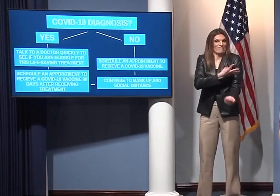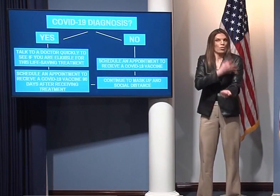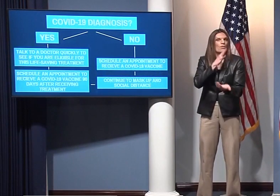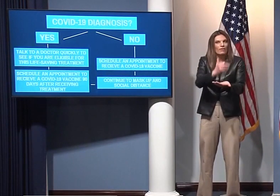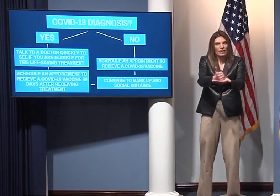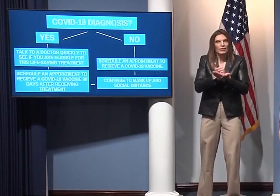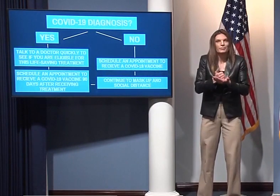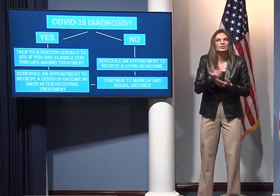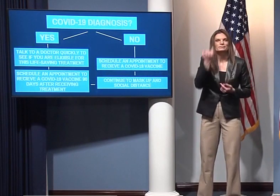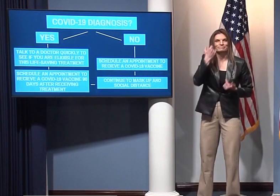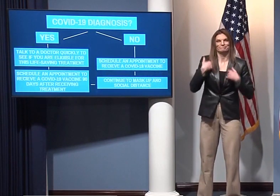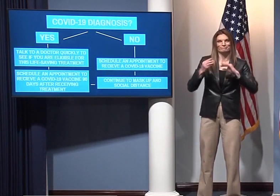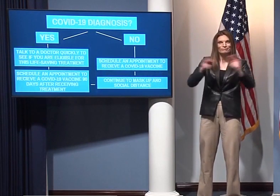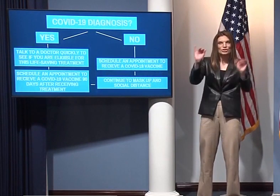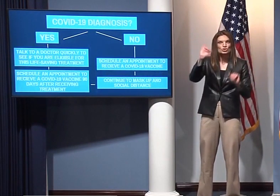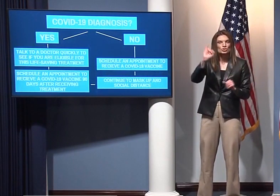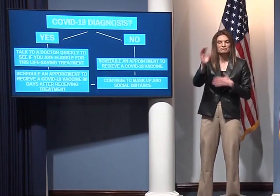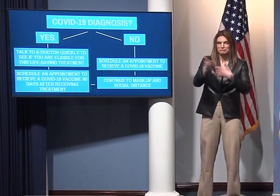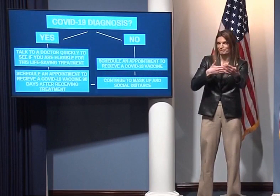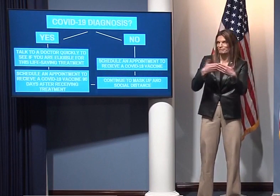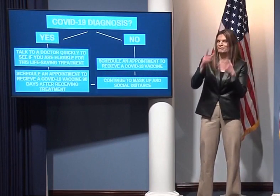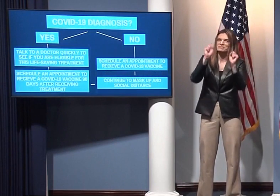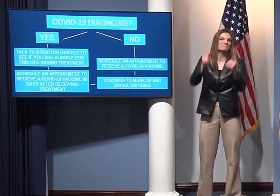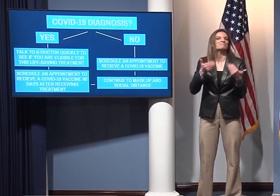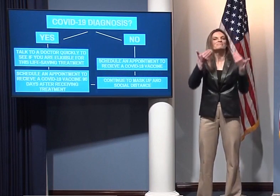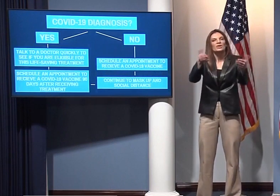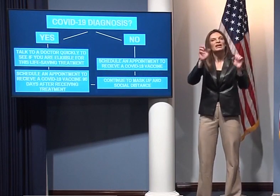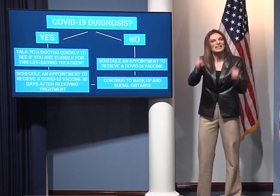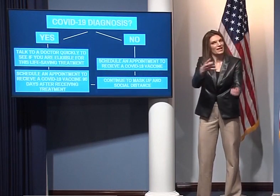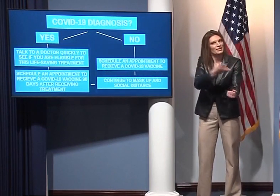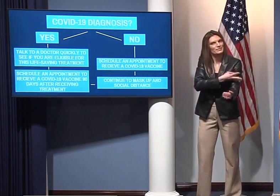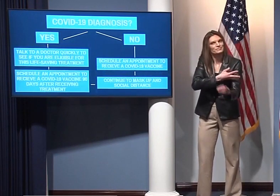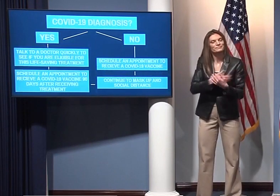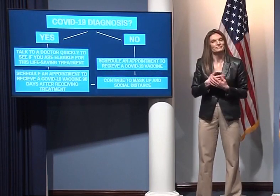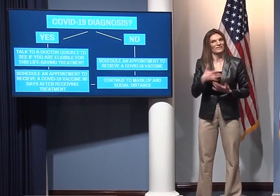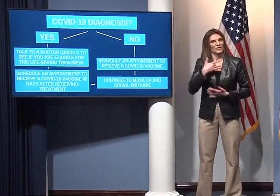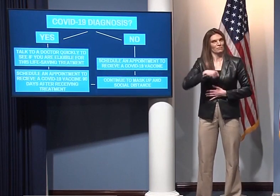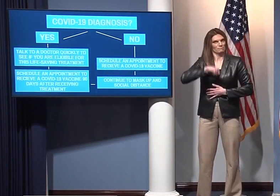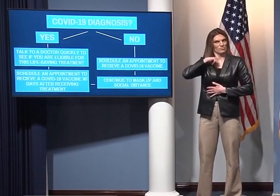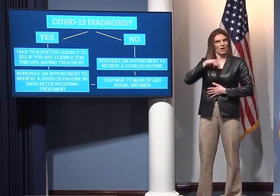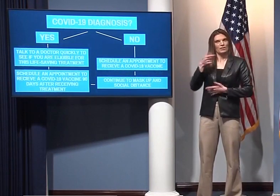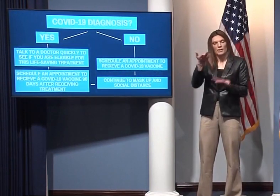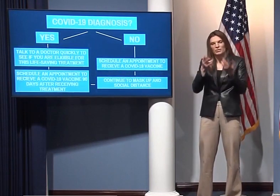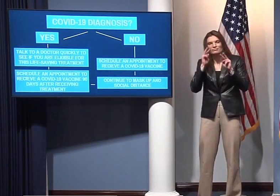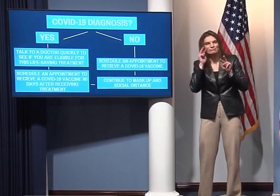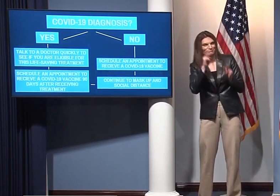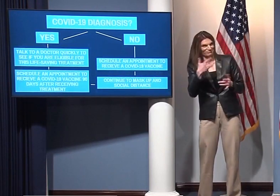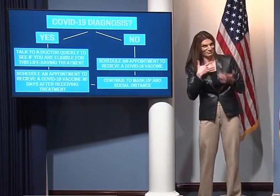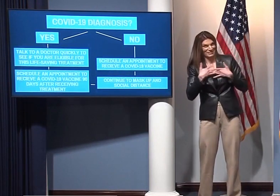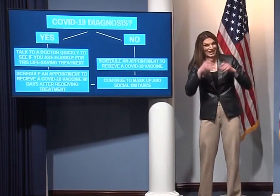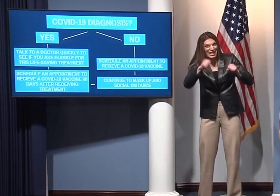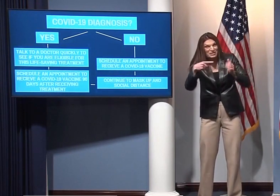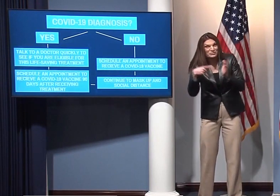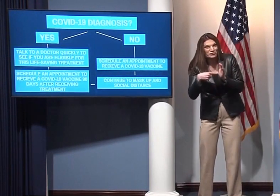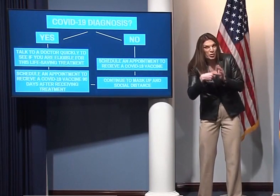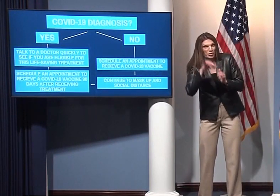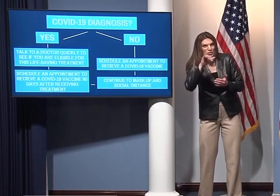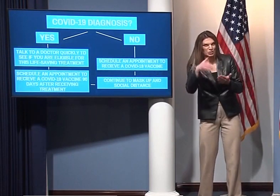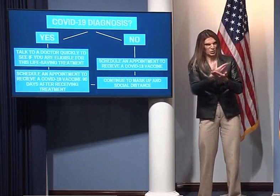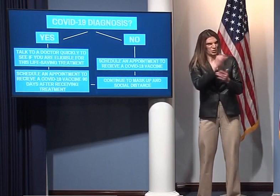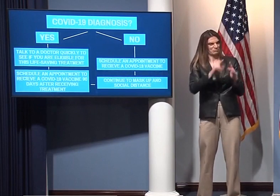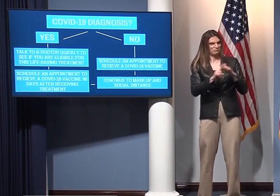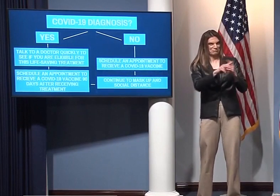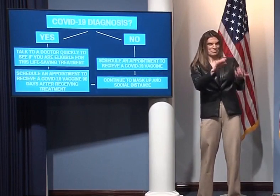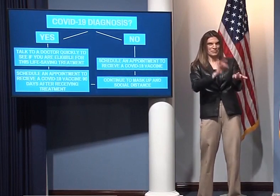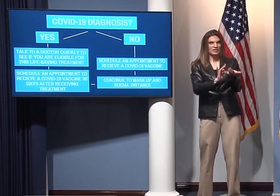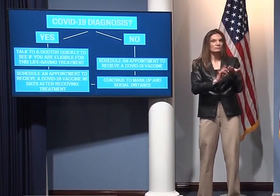still available to you. We're proud to be removing this barrier right from the beginning to accessing this